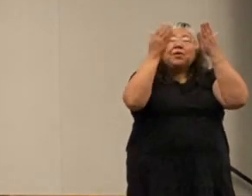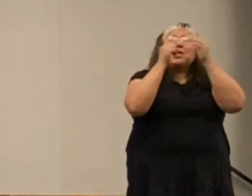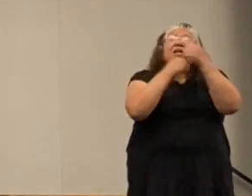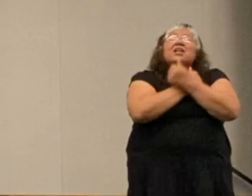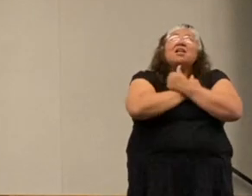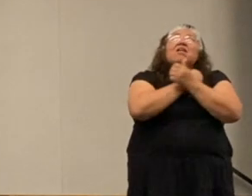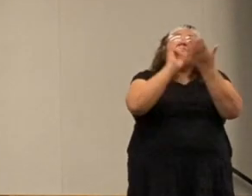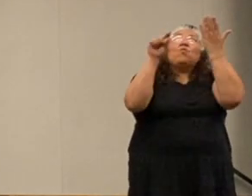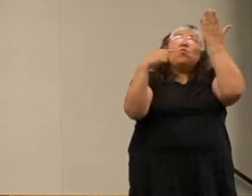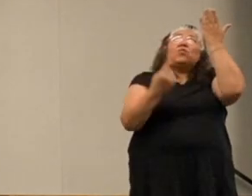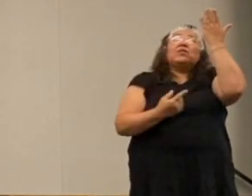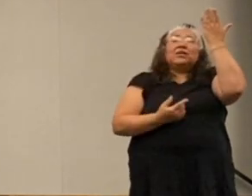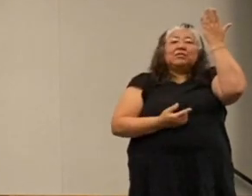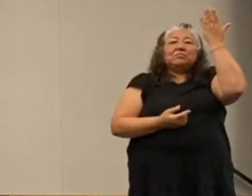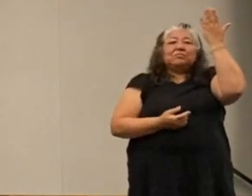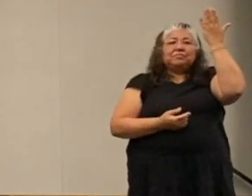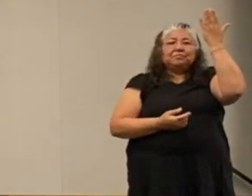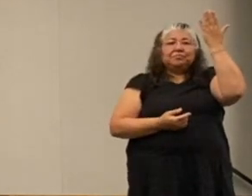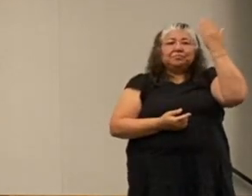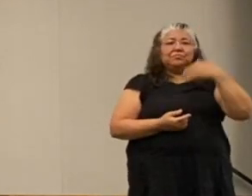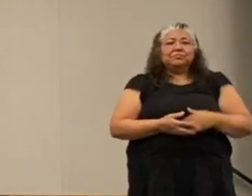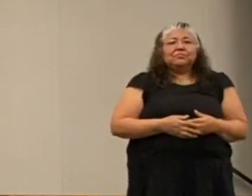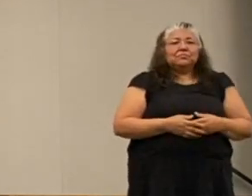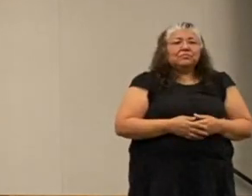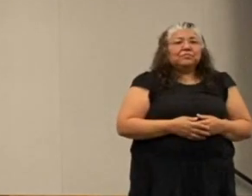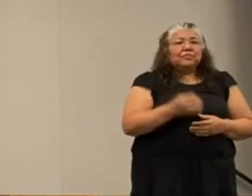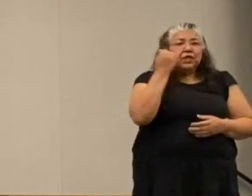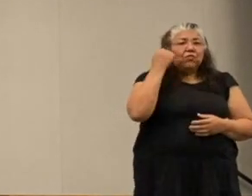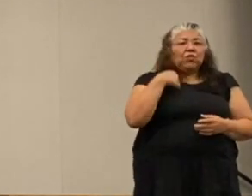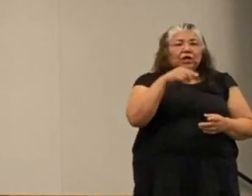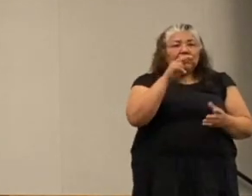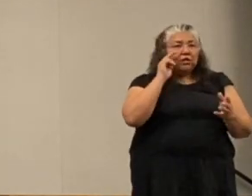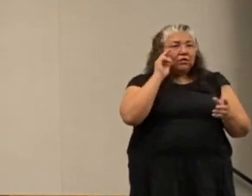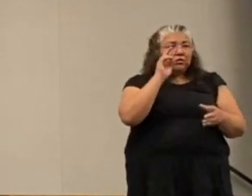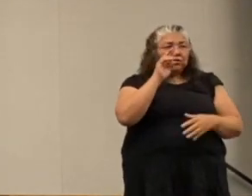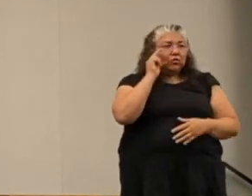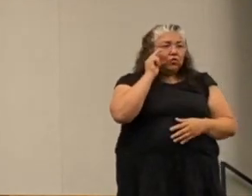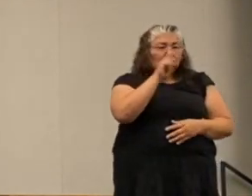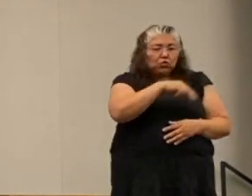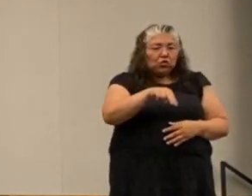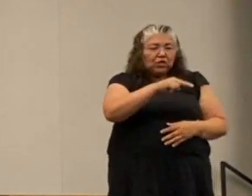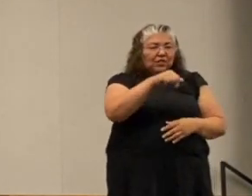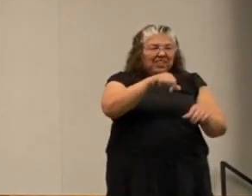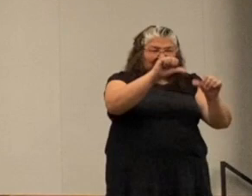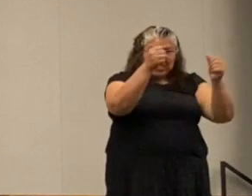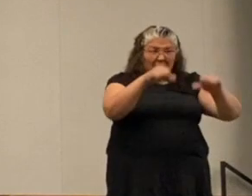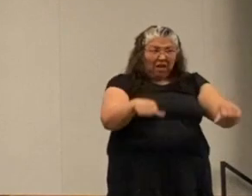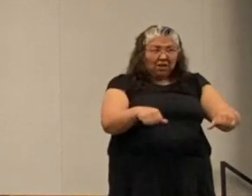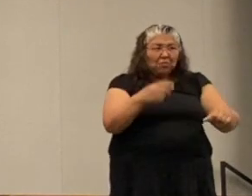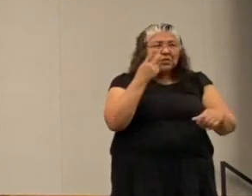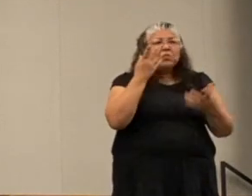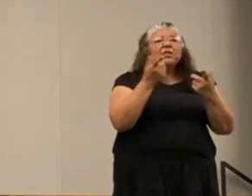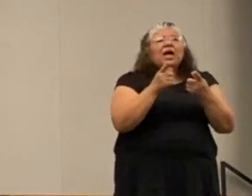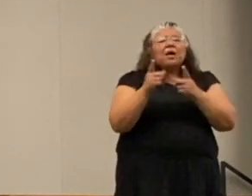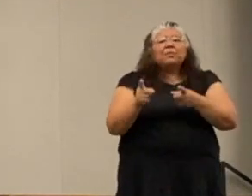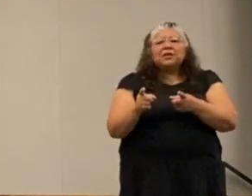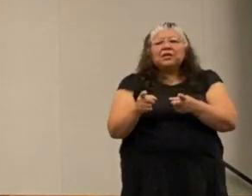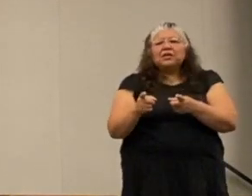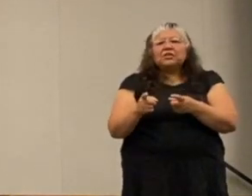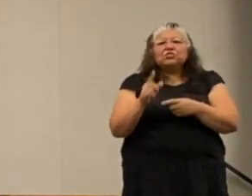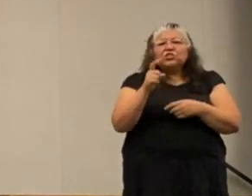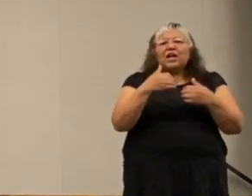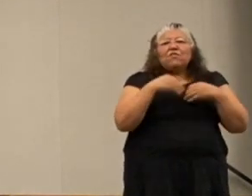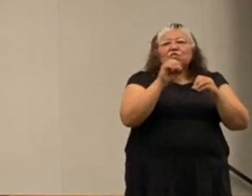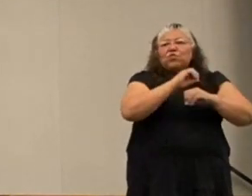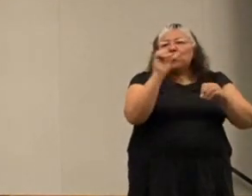him only. So if we look at this, if we look at these idols and we see what's happening here, you should have no